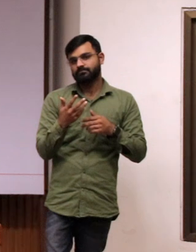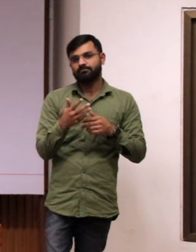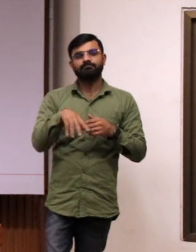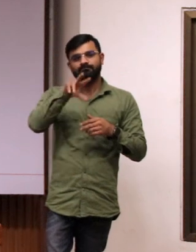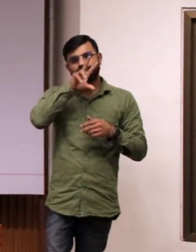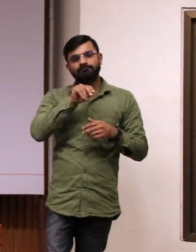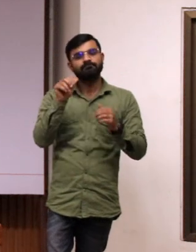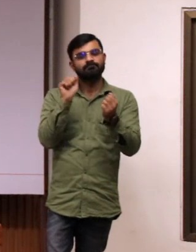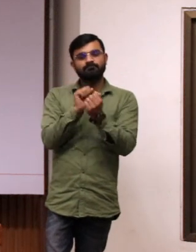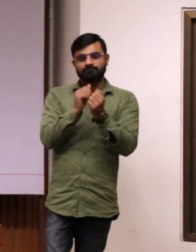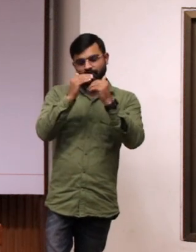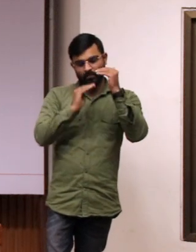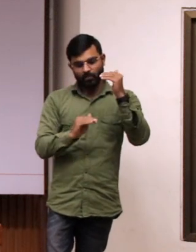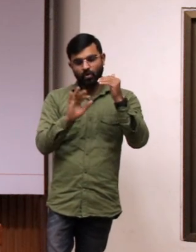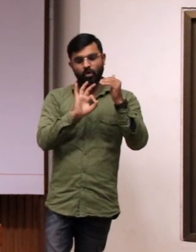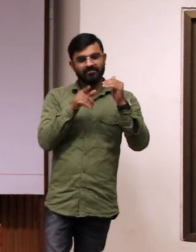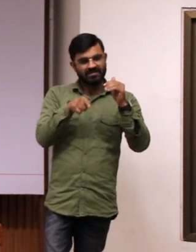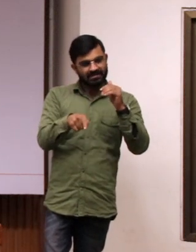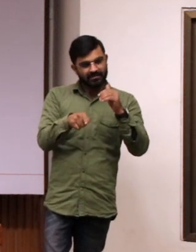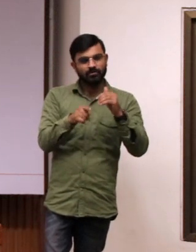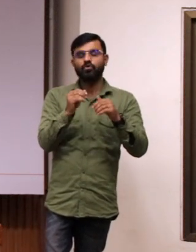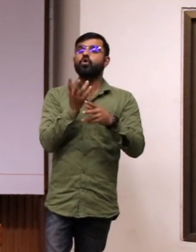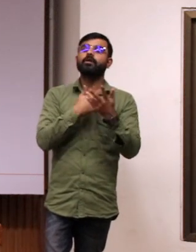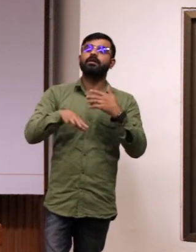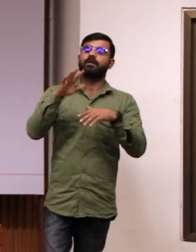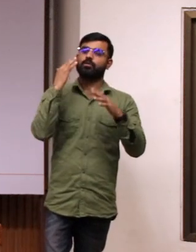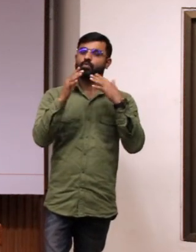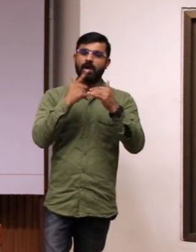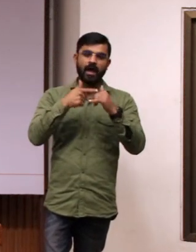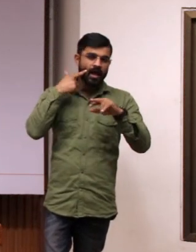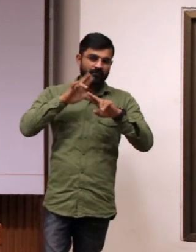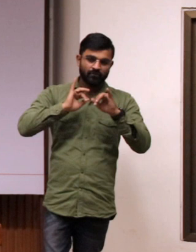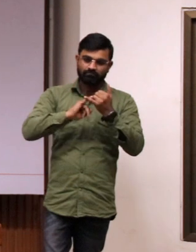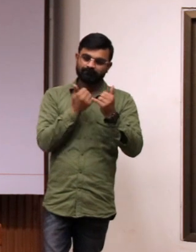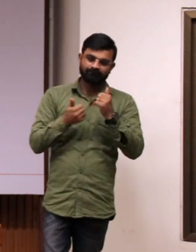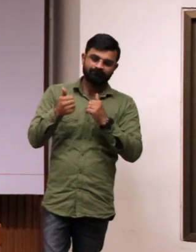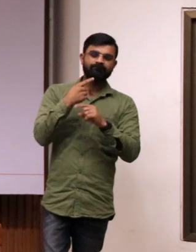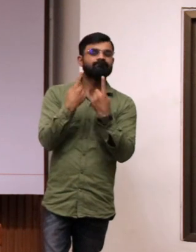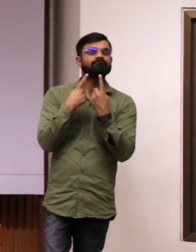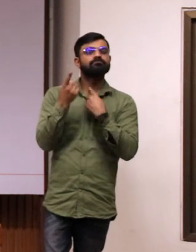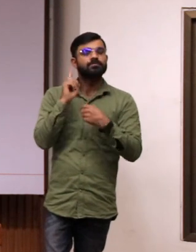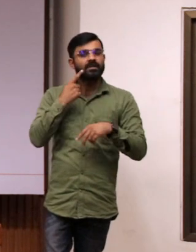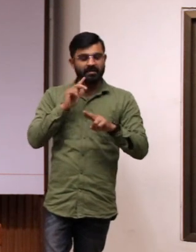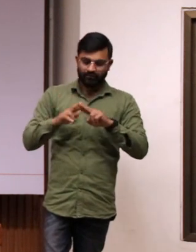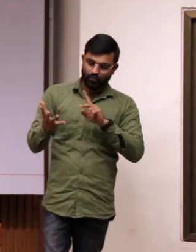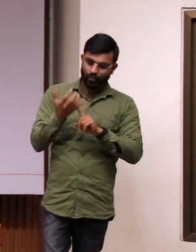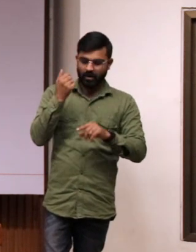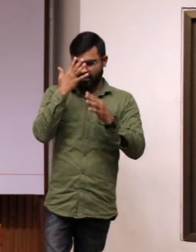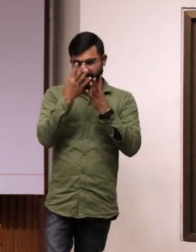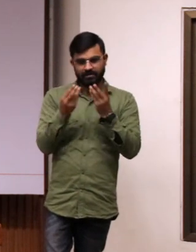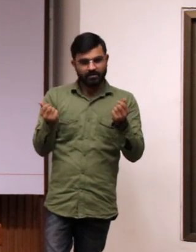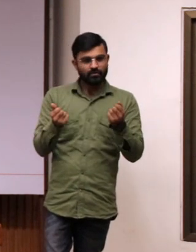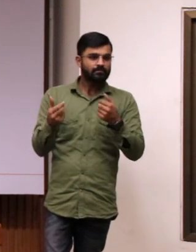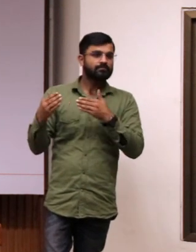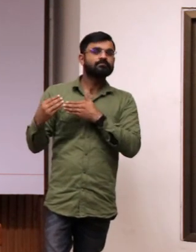speak with lower officials, forest guards, foresters, and range officers. And if we find some solution will